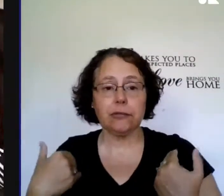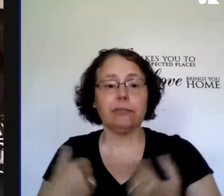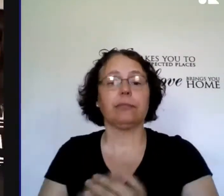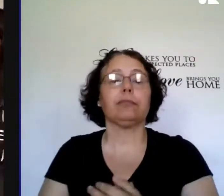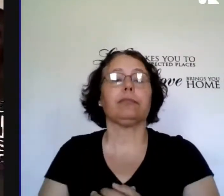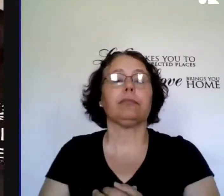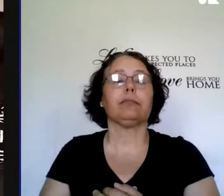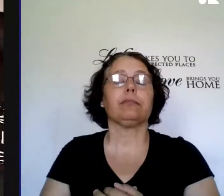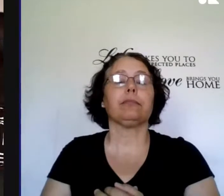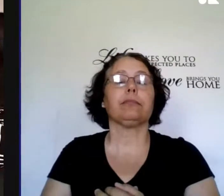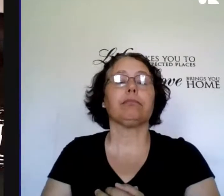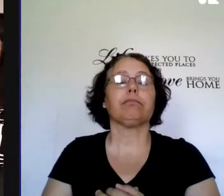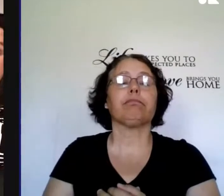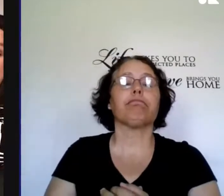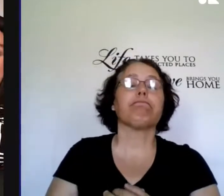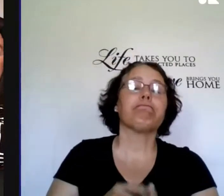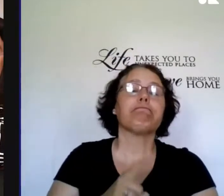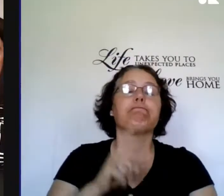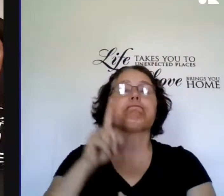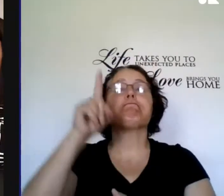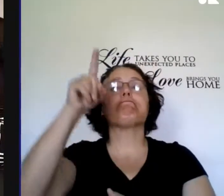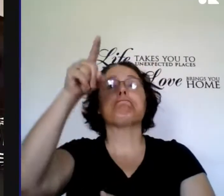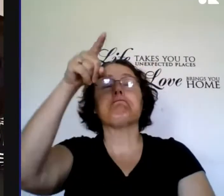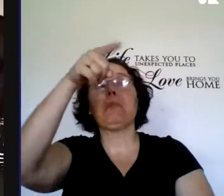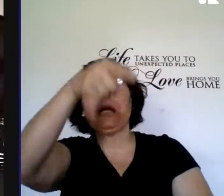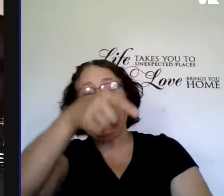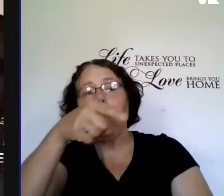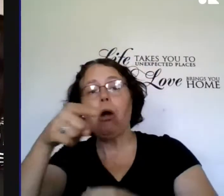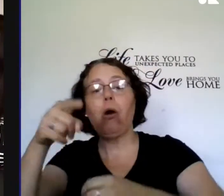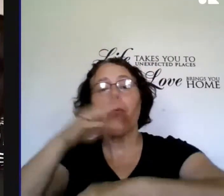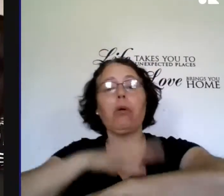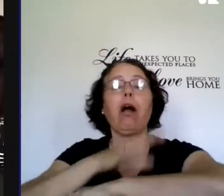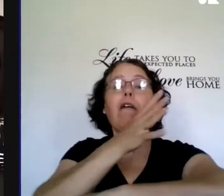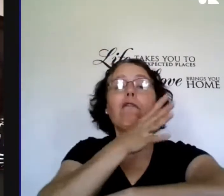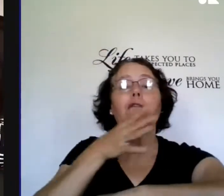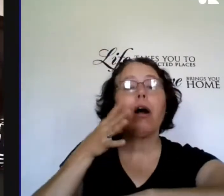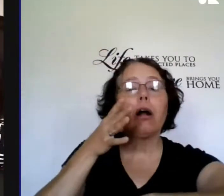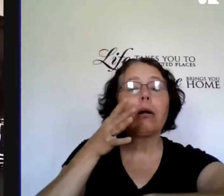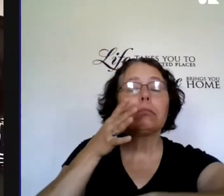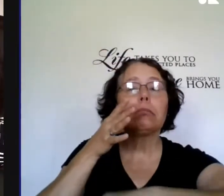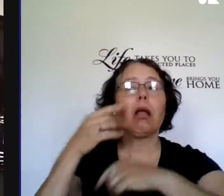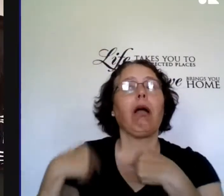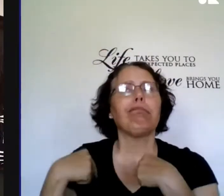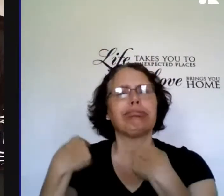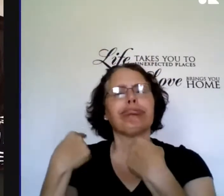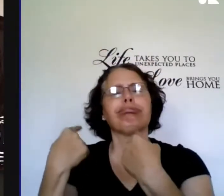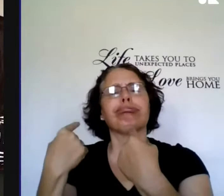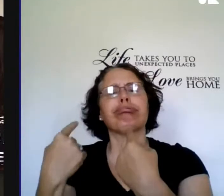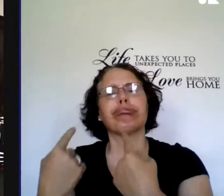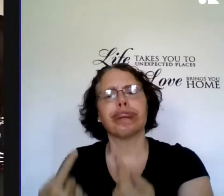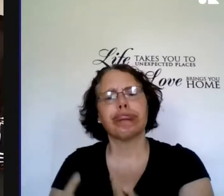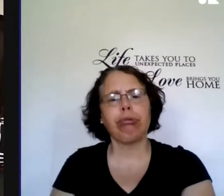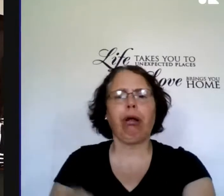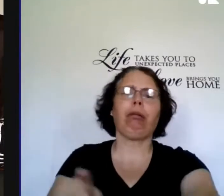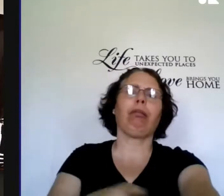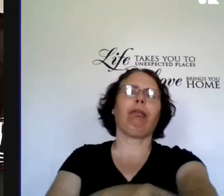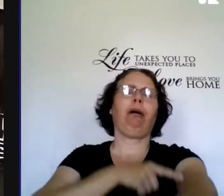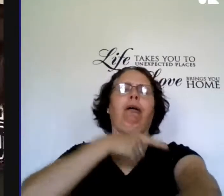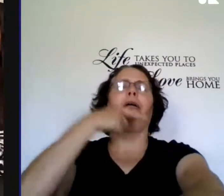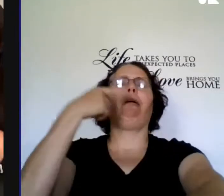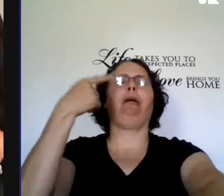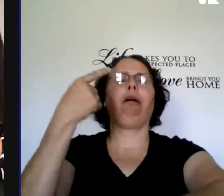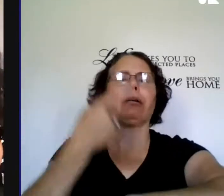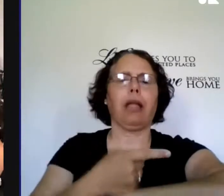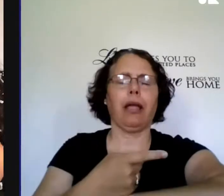Out on the farm, it's been a long day. The sun's setting